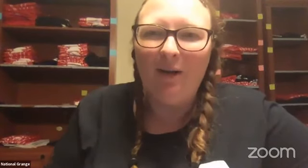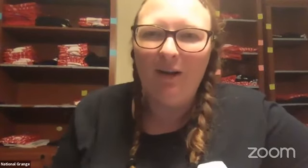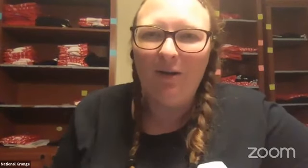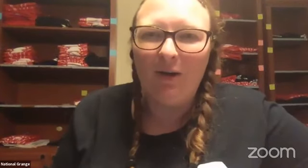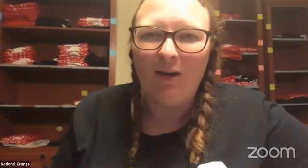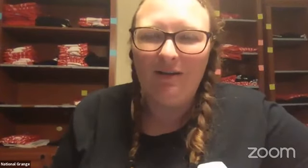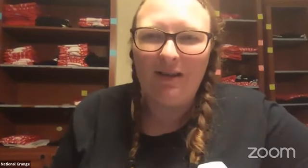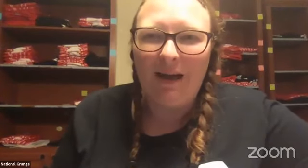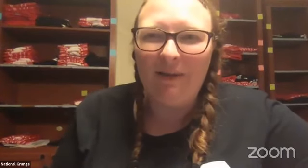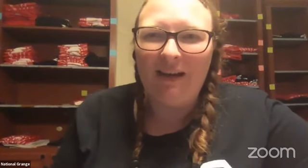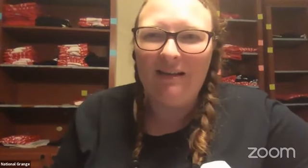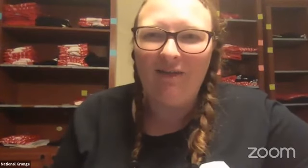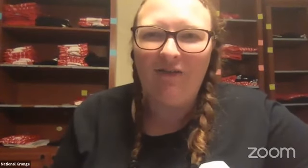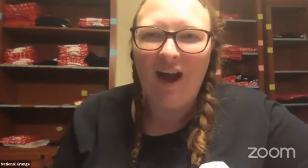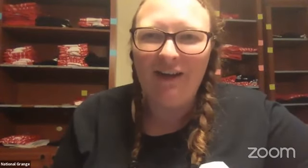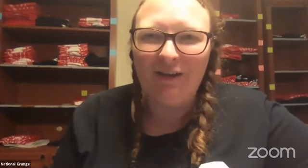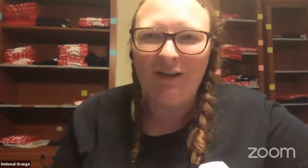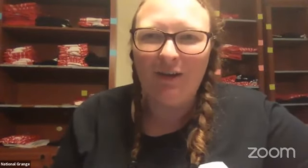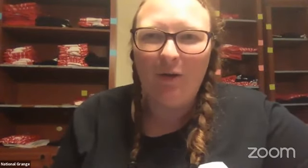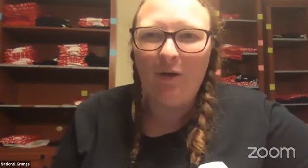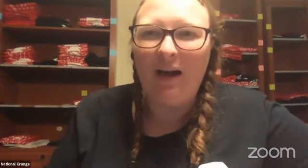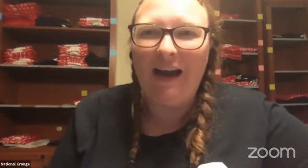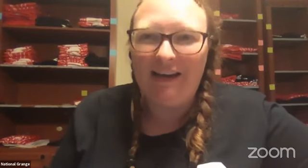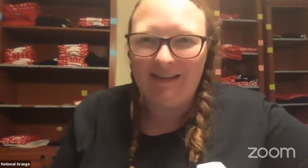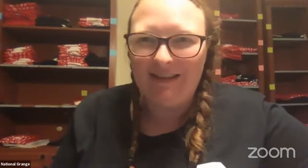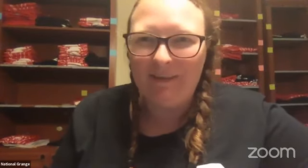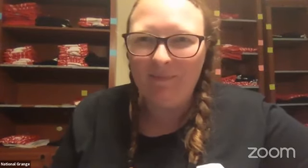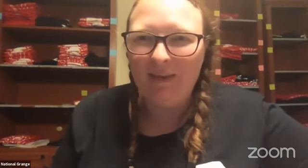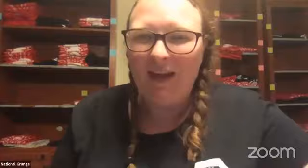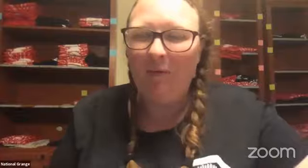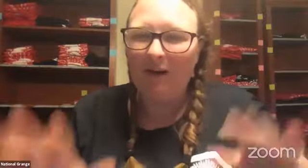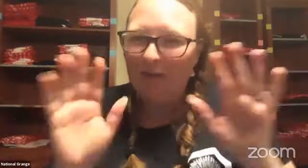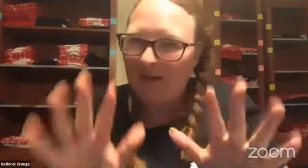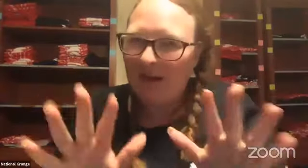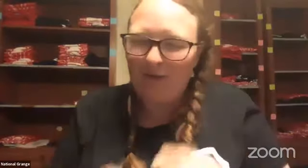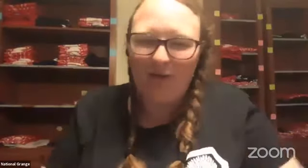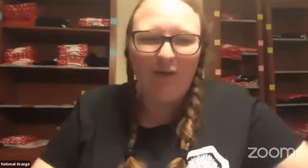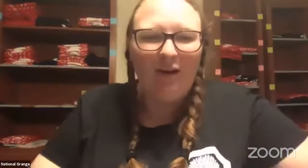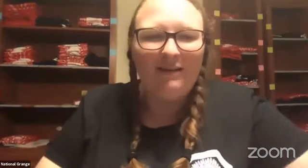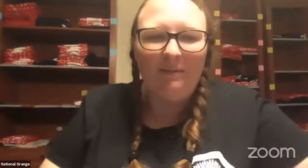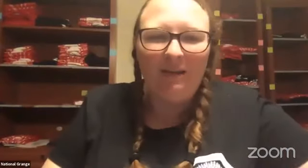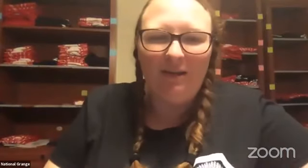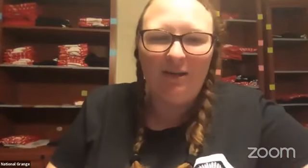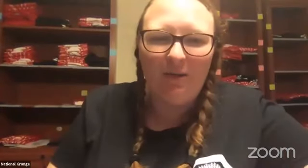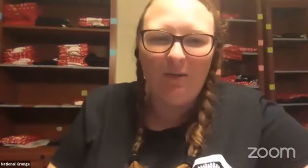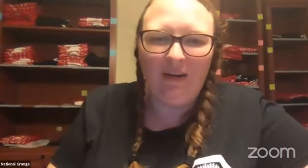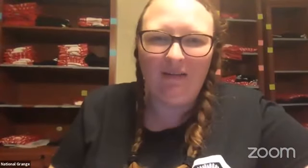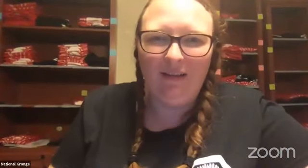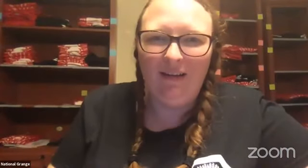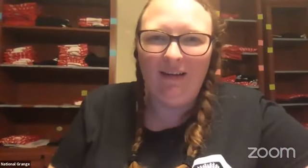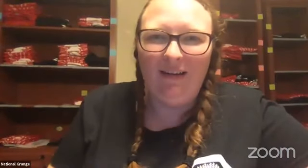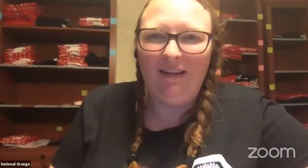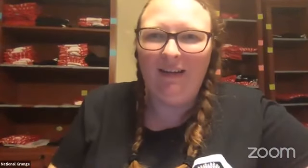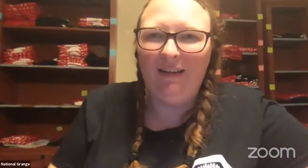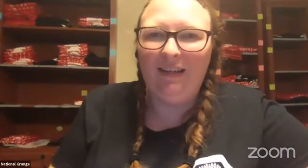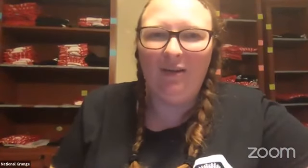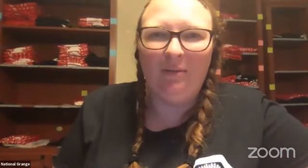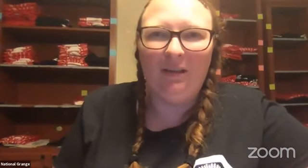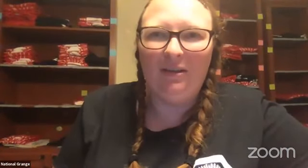your topic is fire or ice. And while you gather your thoughts, I'm going to do what they normally do at